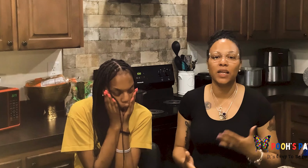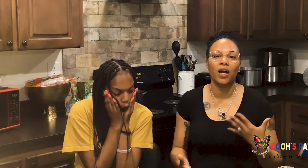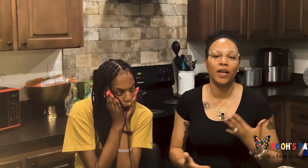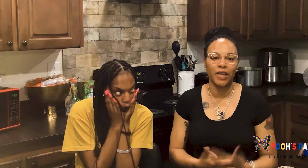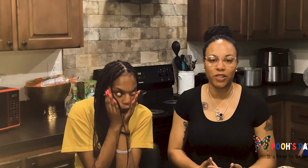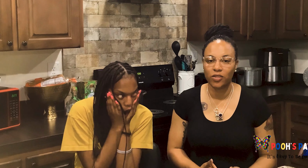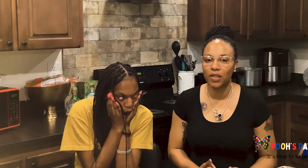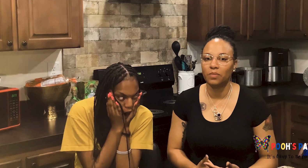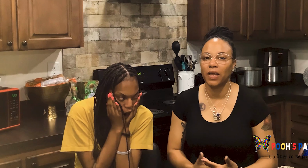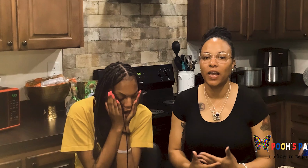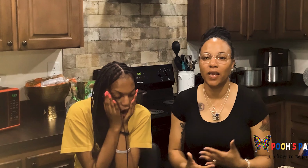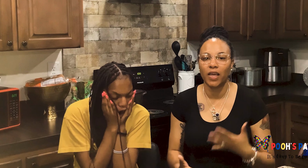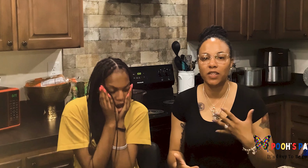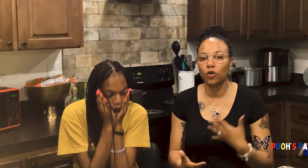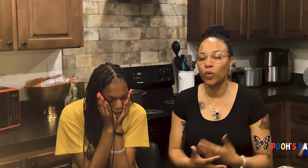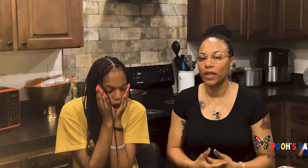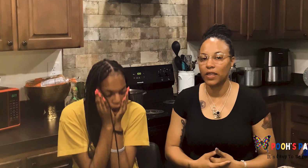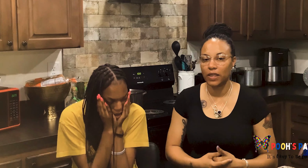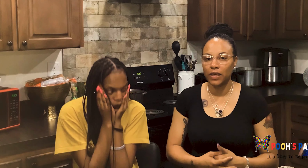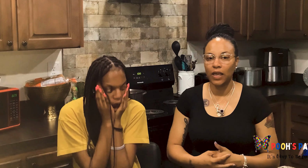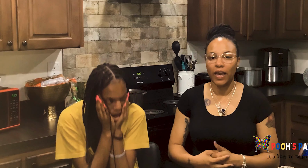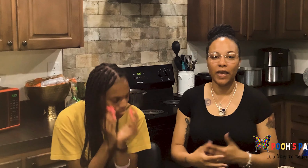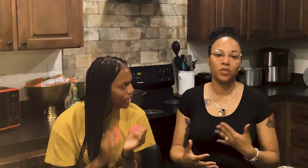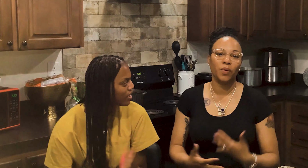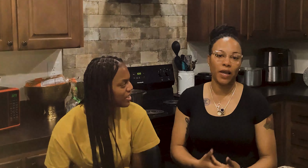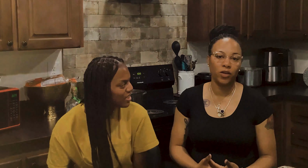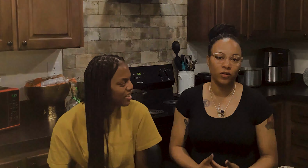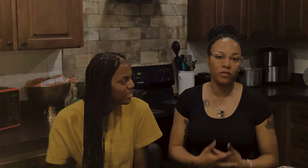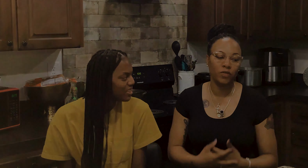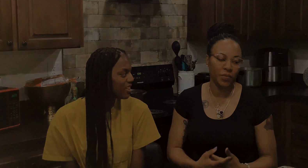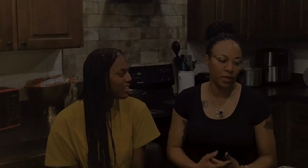I'll answer them like as quickly as practical for me.